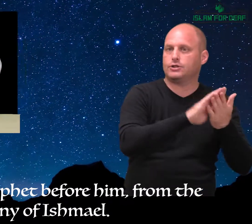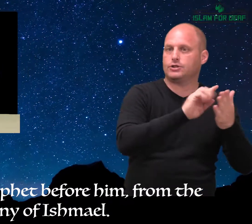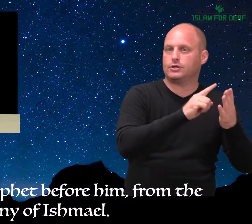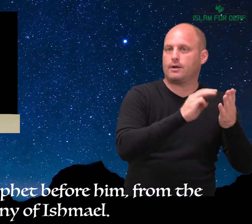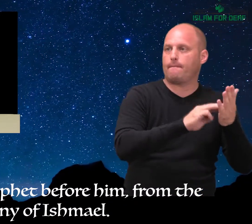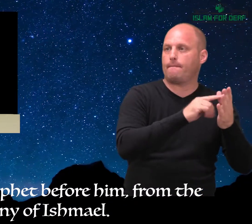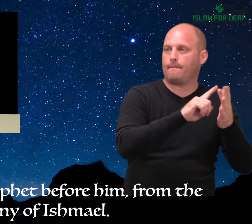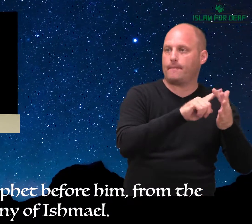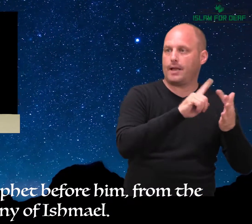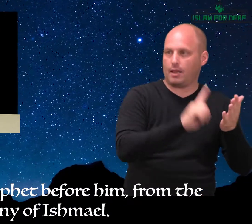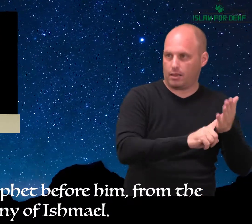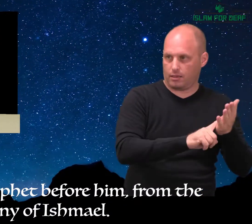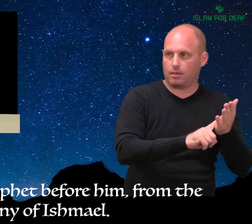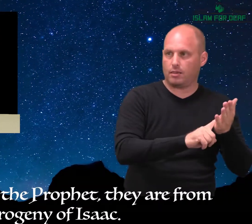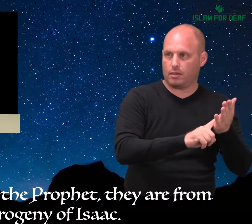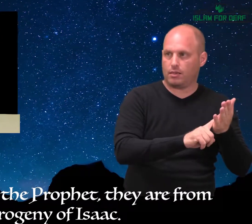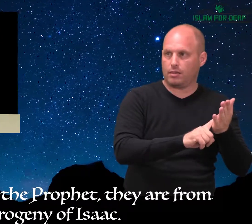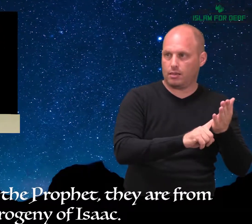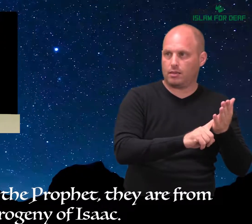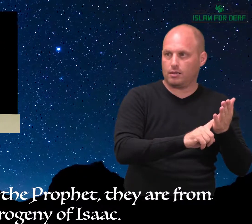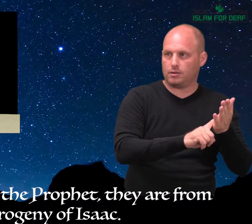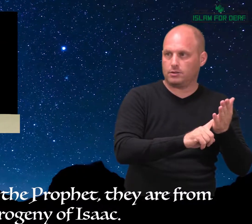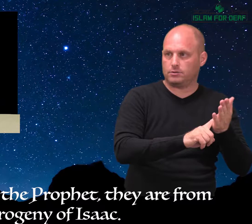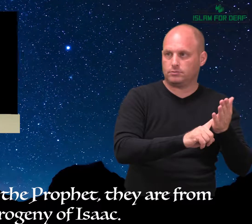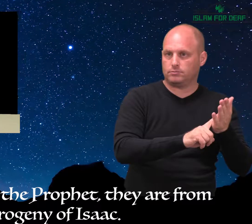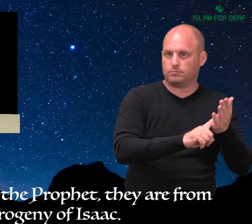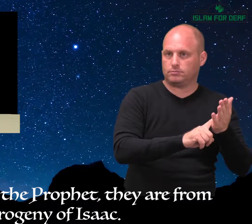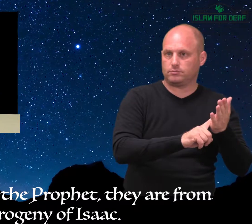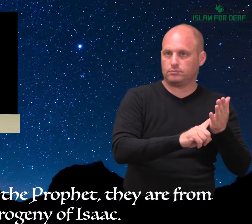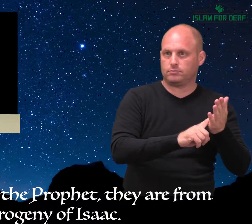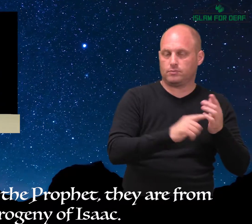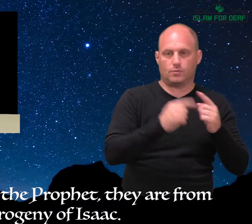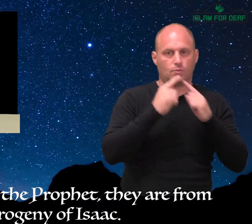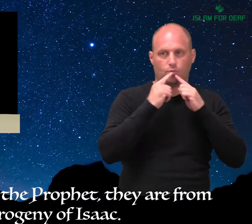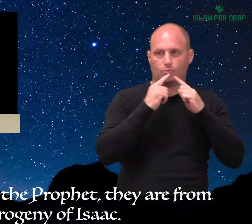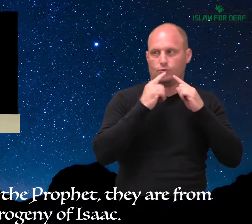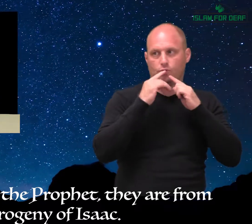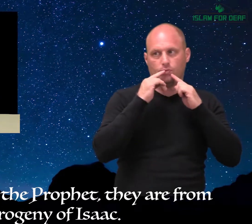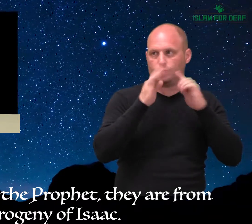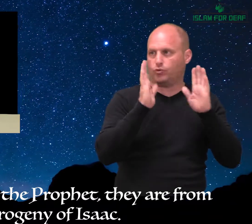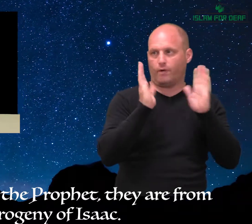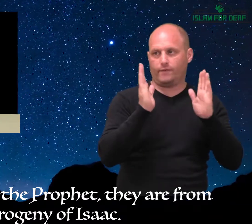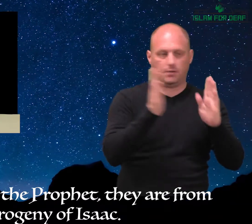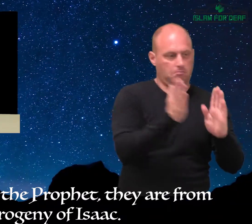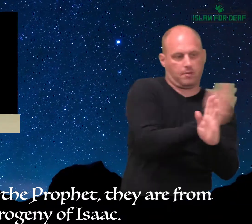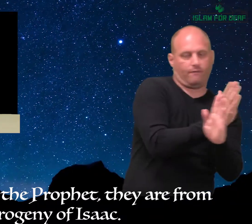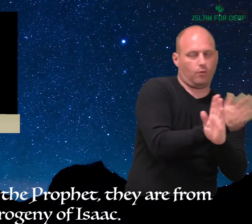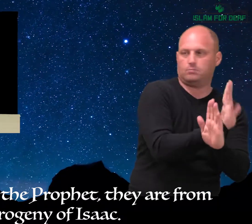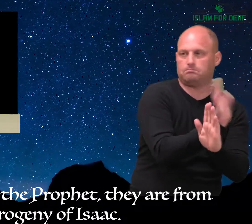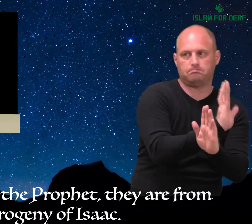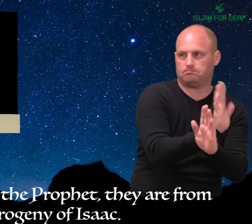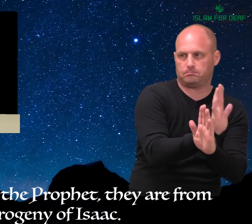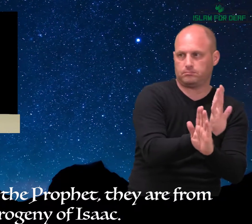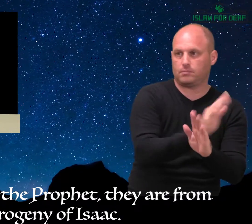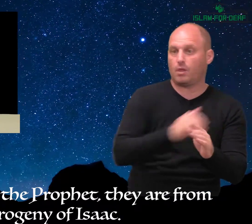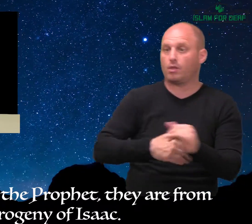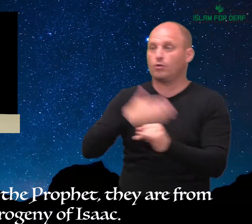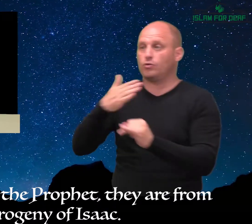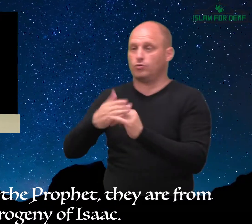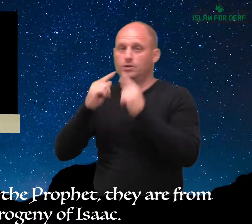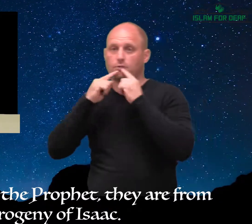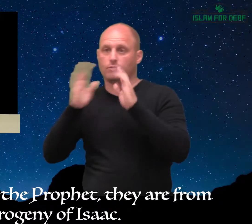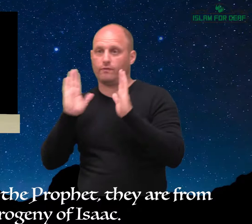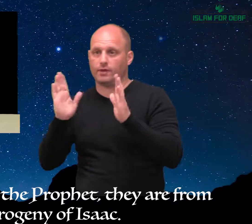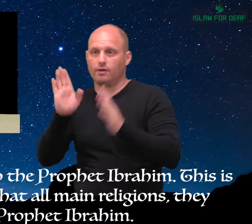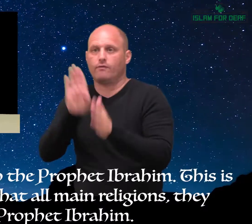him from the progeny of Ishmael. As for the rest of the prophet, they are from the progeny of Ishaq.